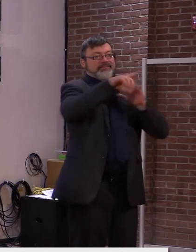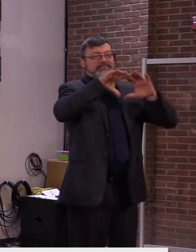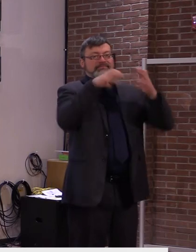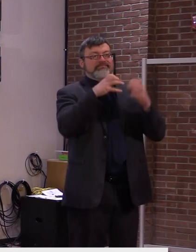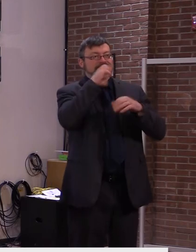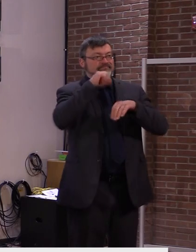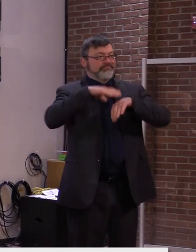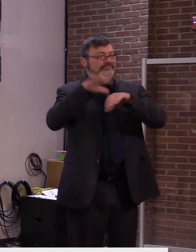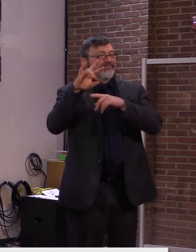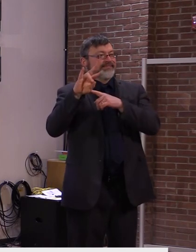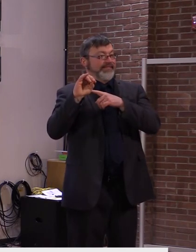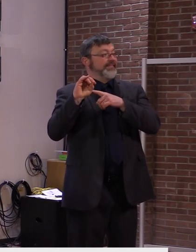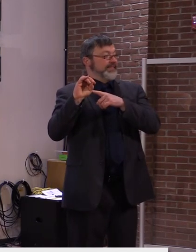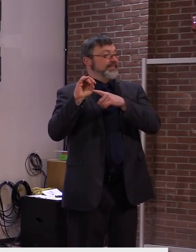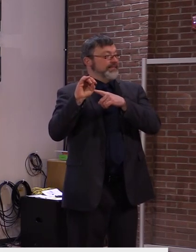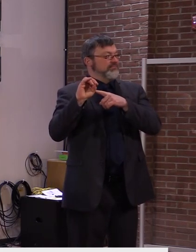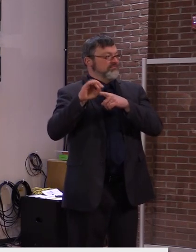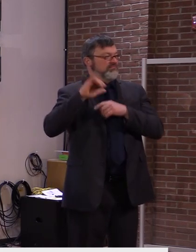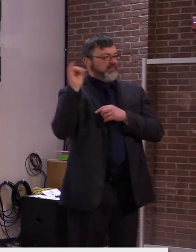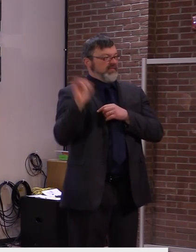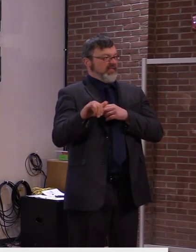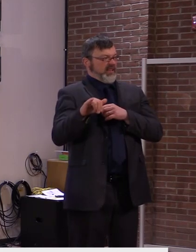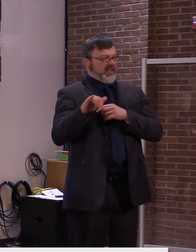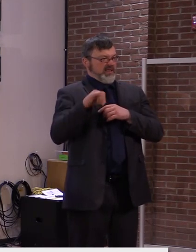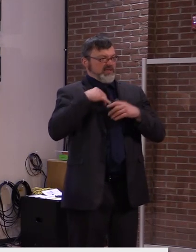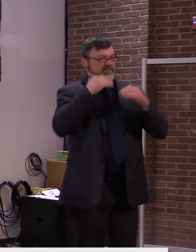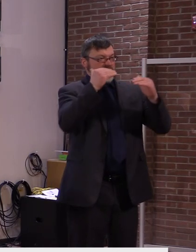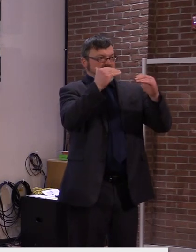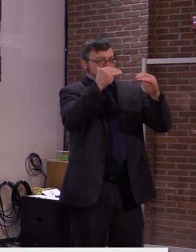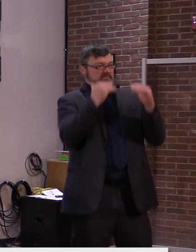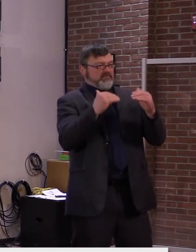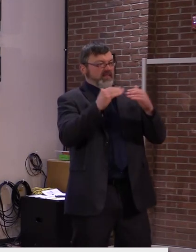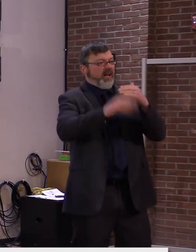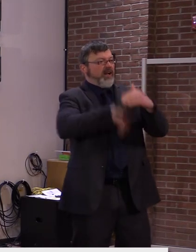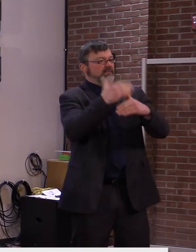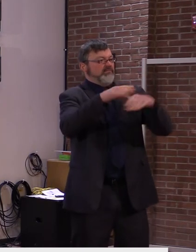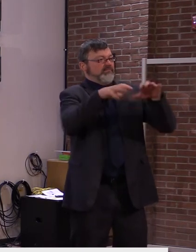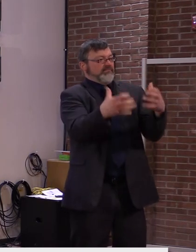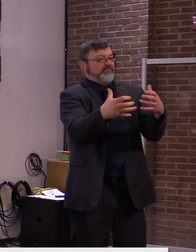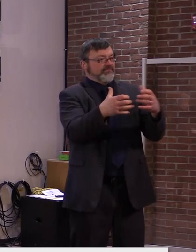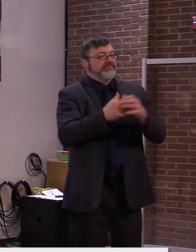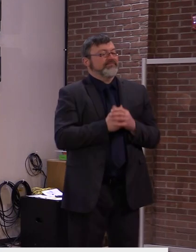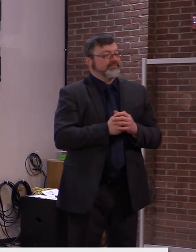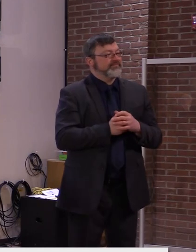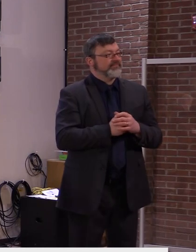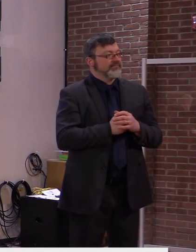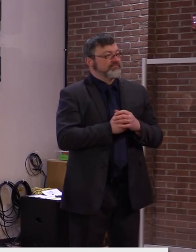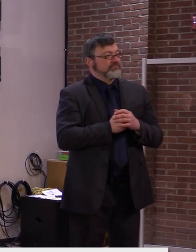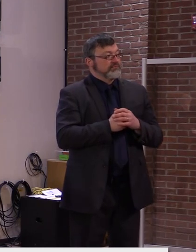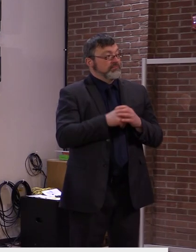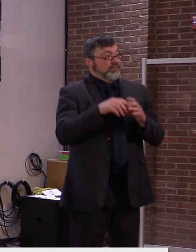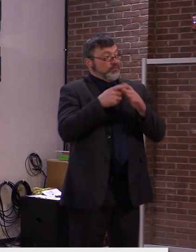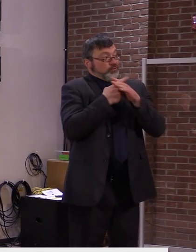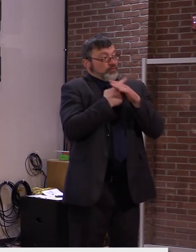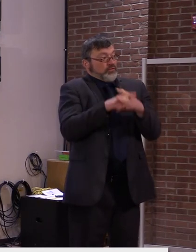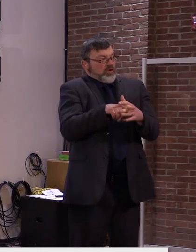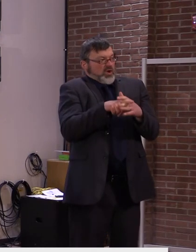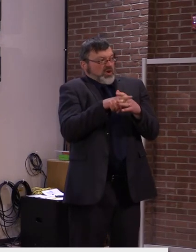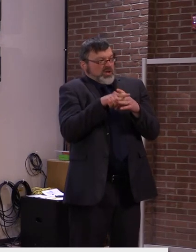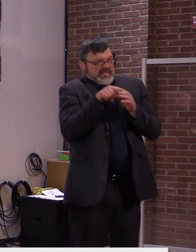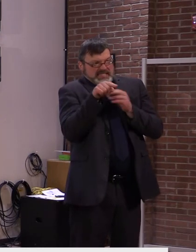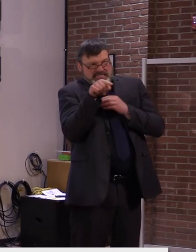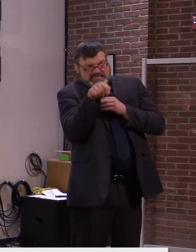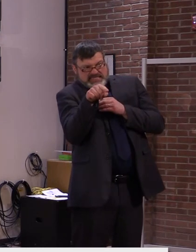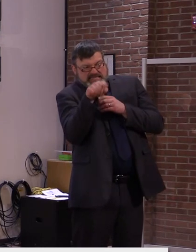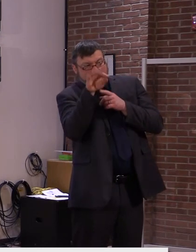phase three of our vaccination program. On Tuesday, February 16th, Vermonters 70 years old and above will